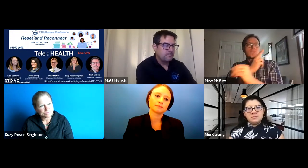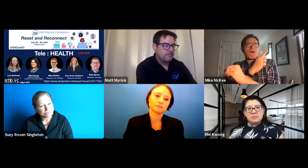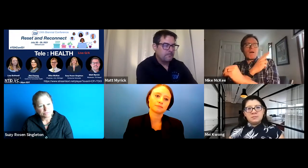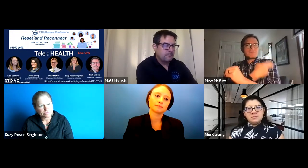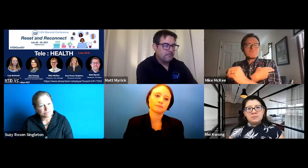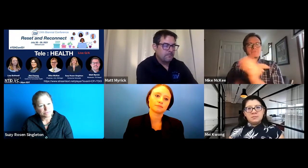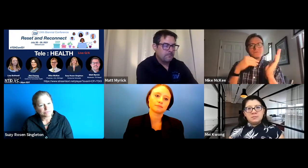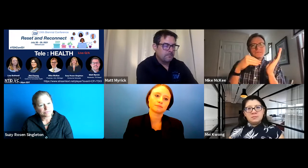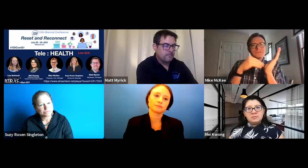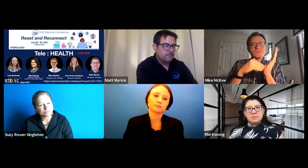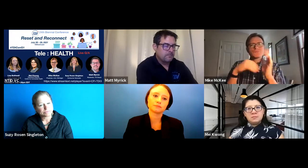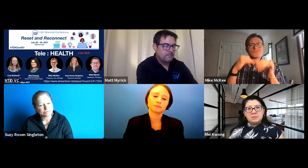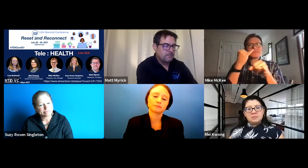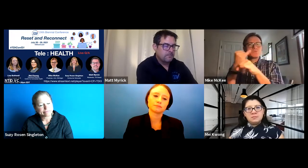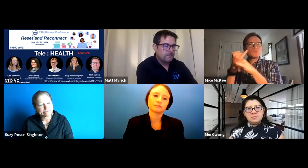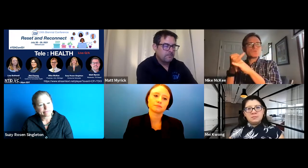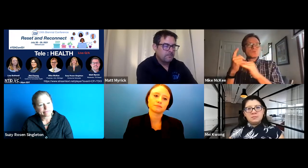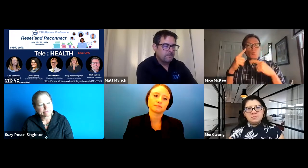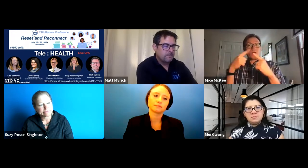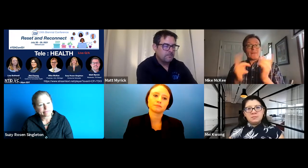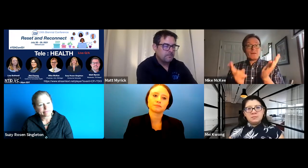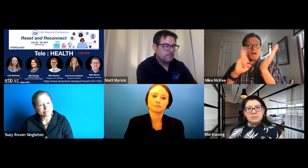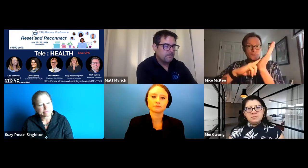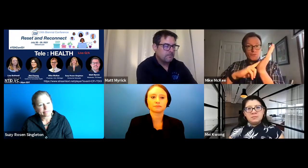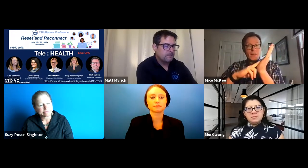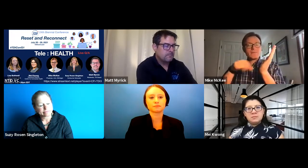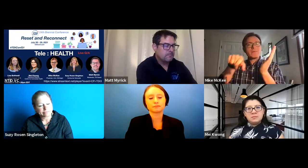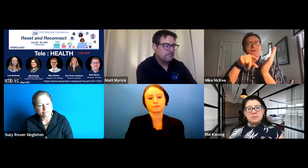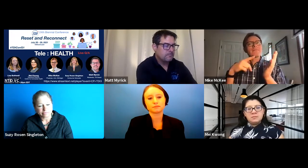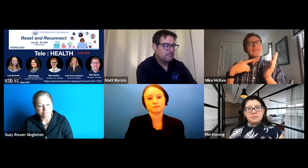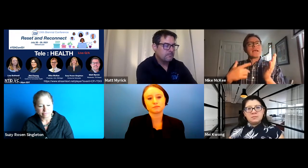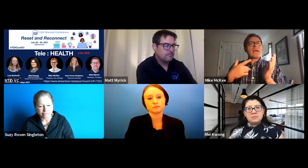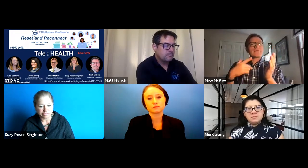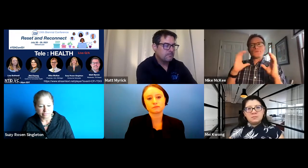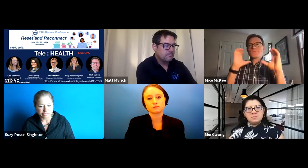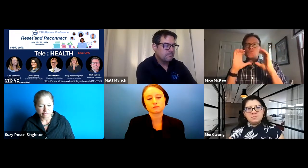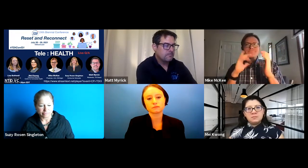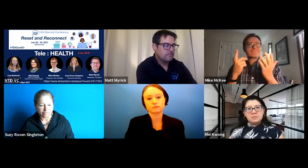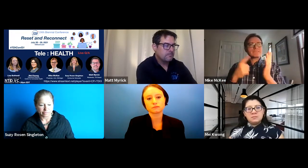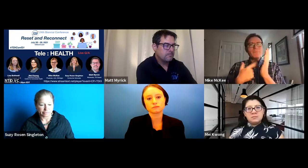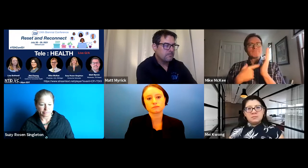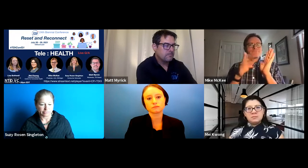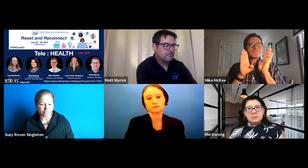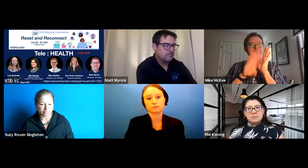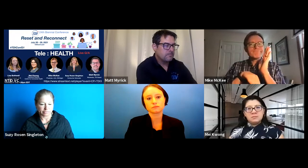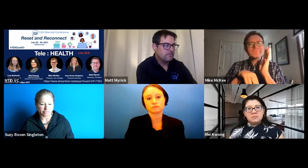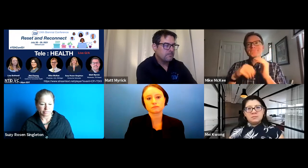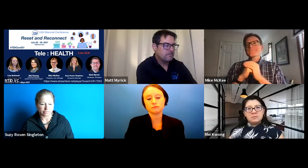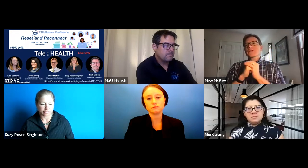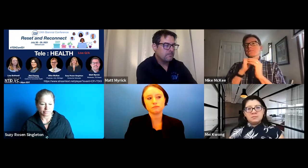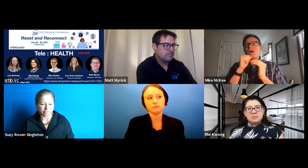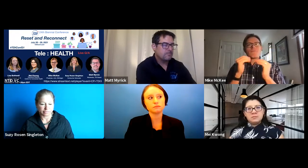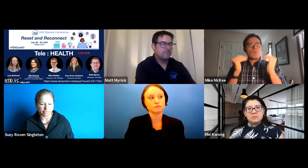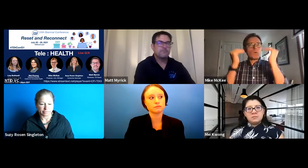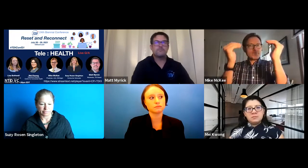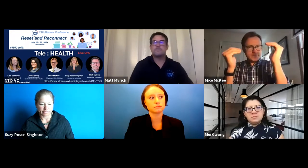Some of those platforms aren't accessible. It's more of for hospitals, doctors and institutions or systems. When they contract, maybe